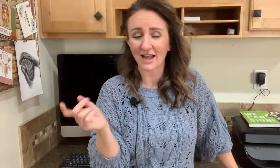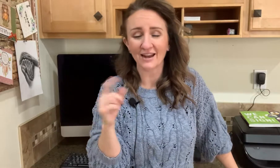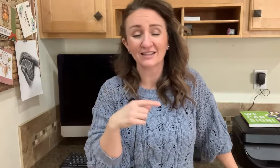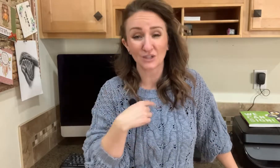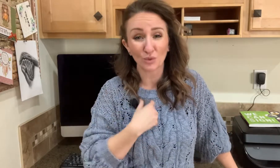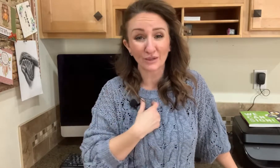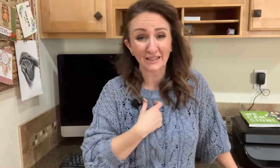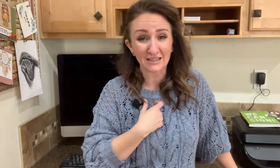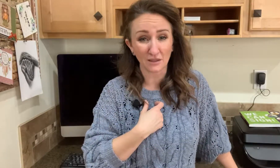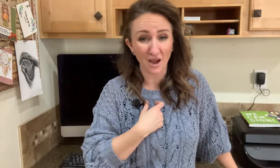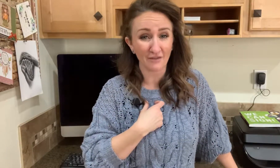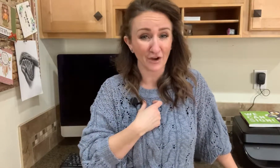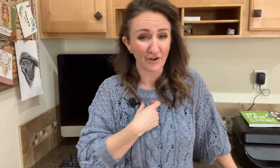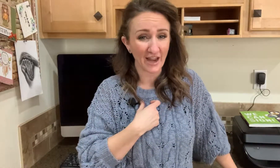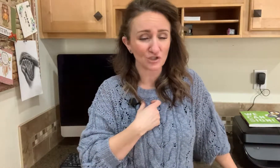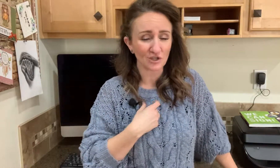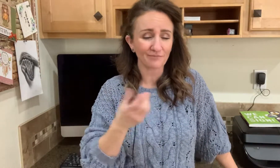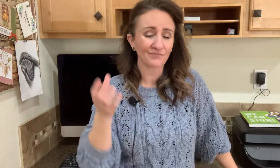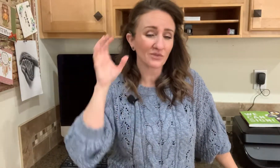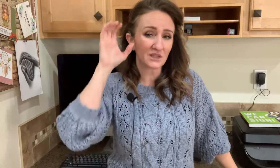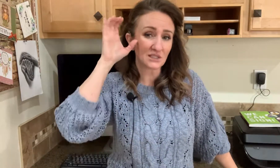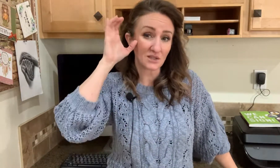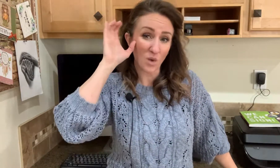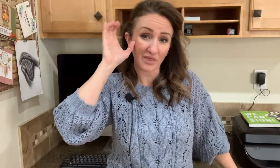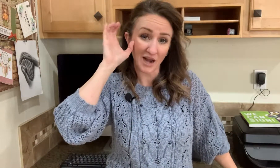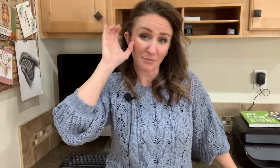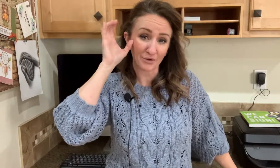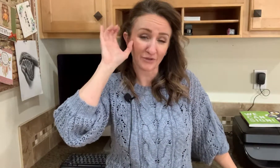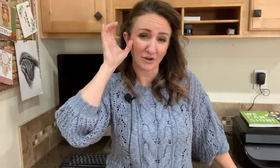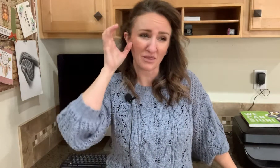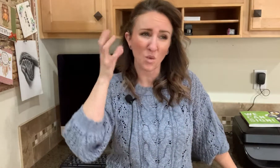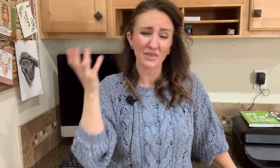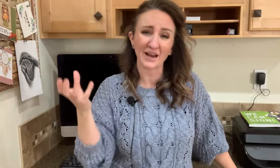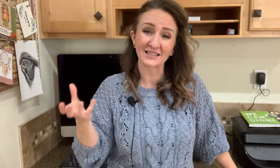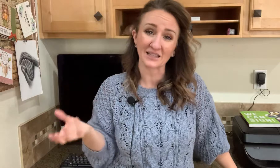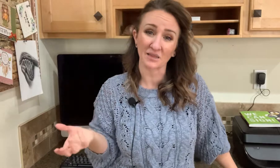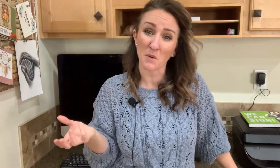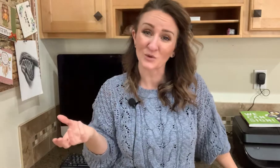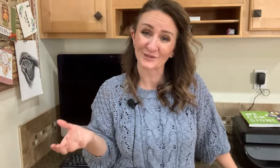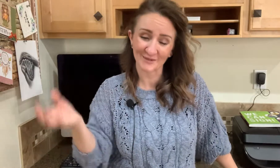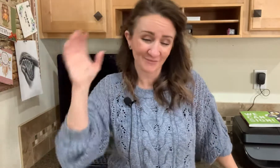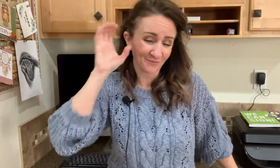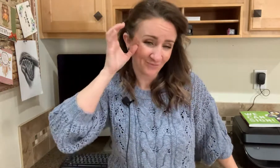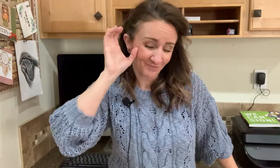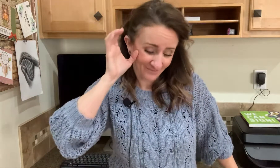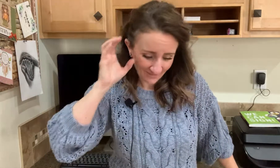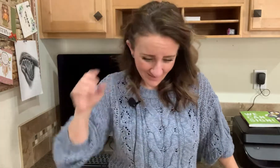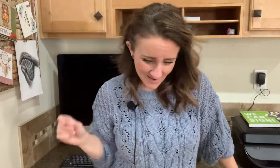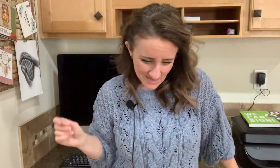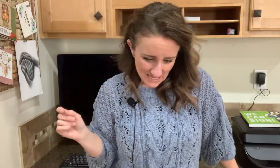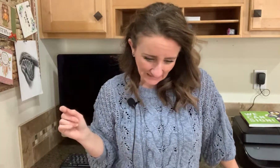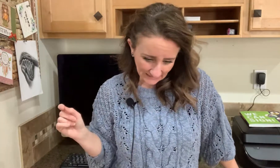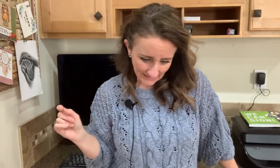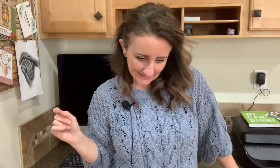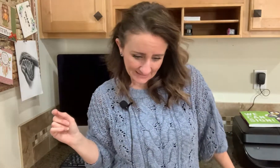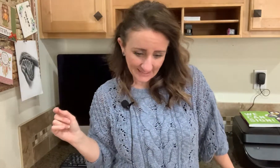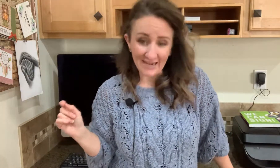because there really is a lot of variation. This is the one that I prefer and the one that I see the most. Let's see, next we